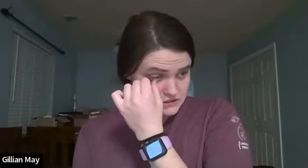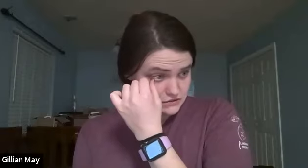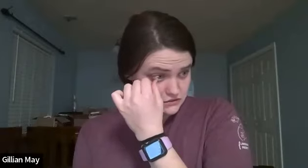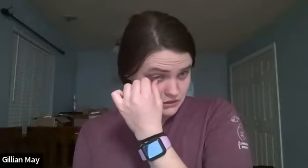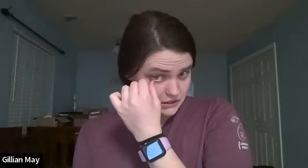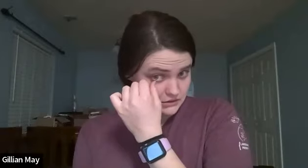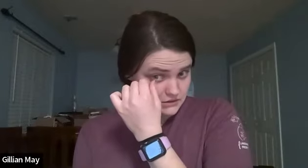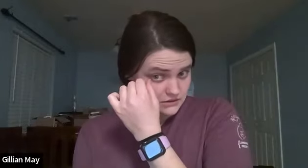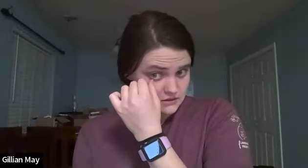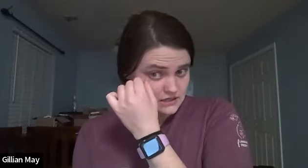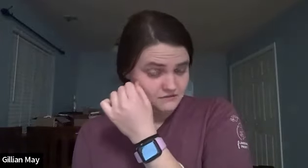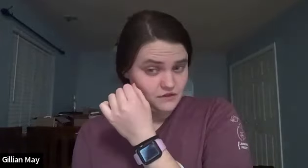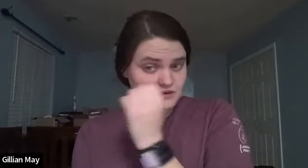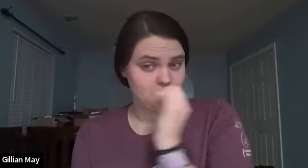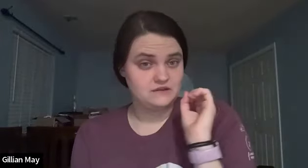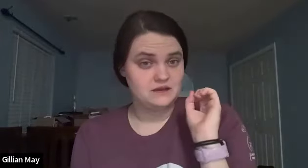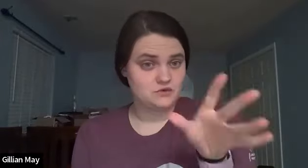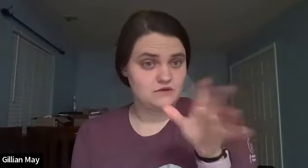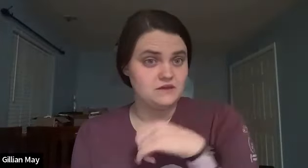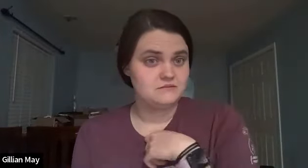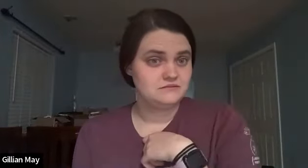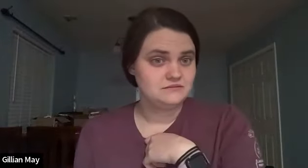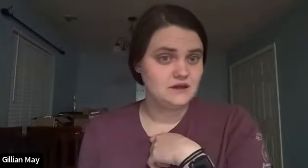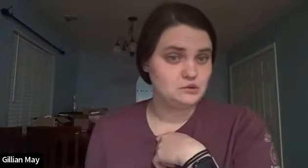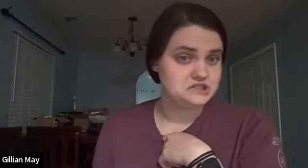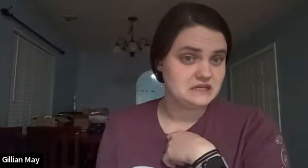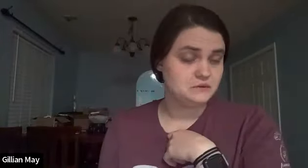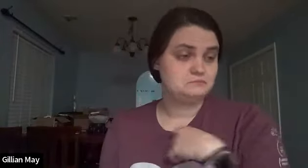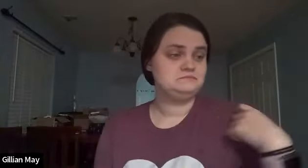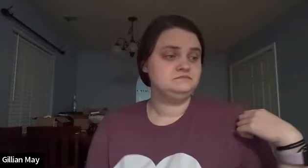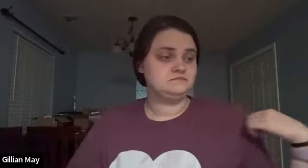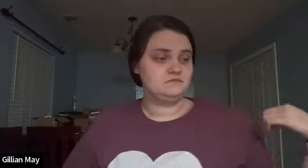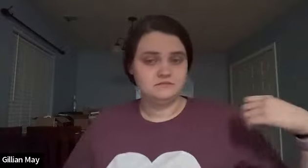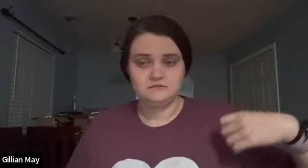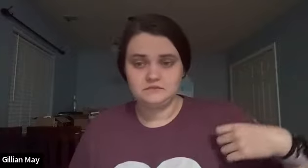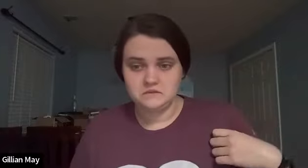last 3. And even though they will feel like I'm throwing them, I will just say them.